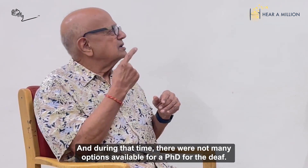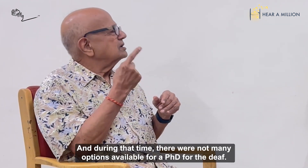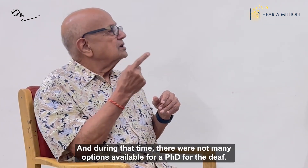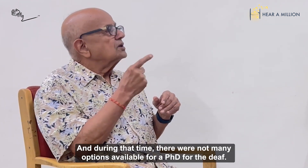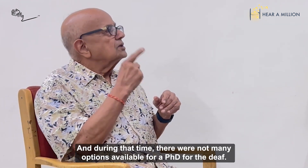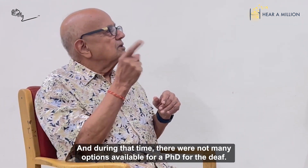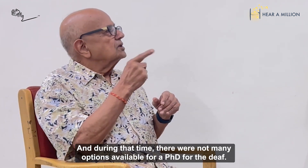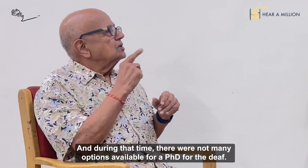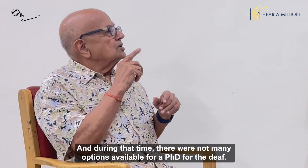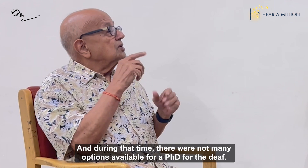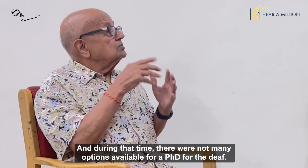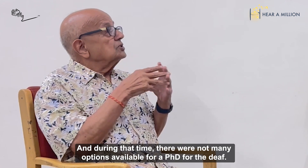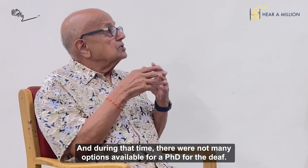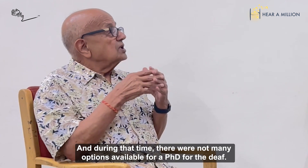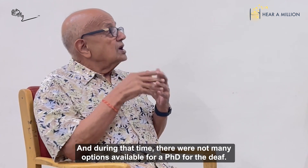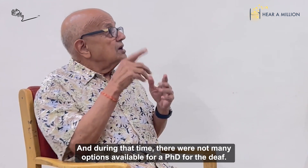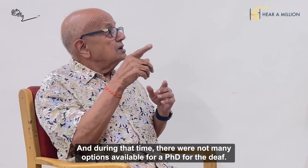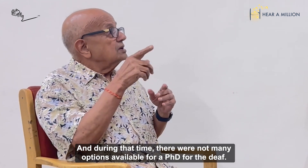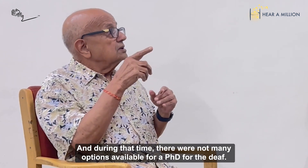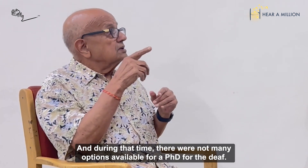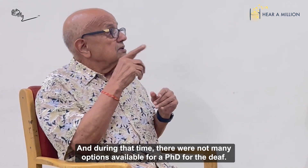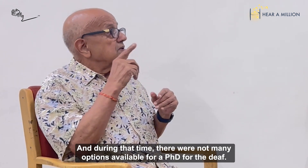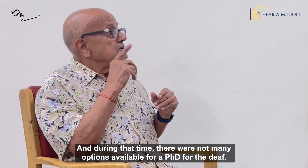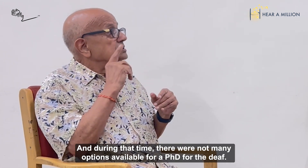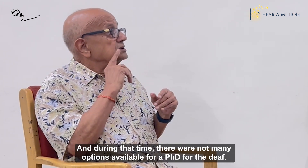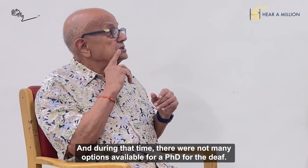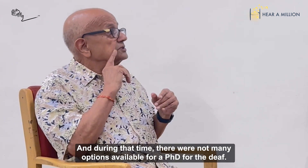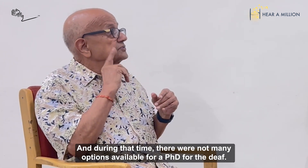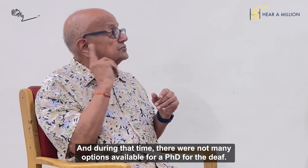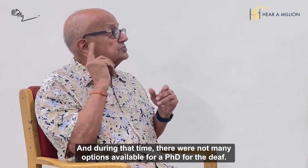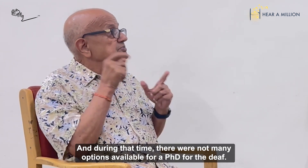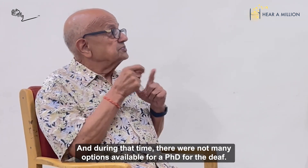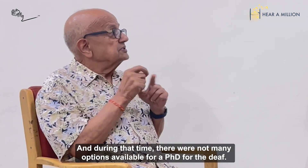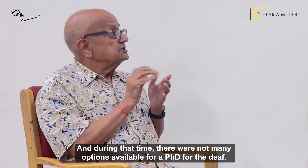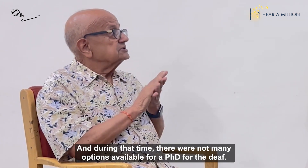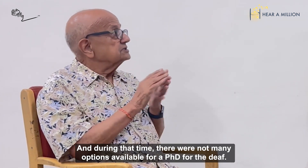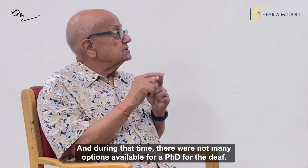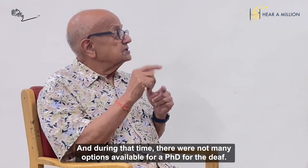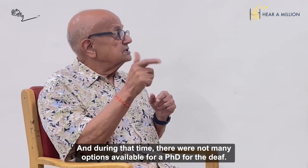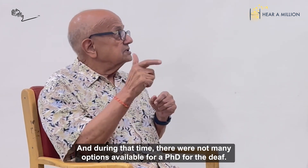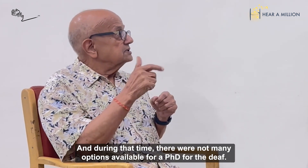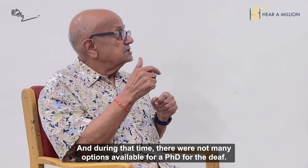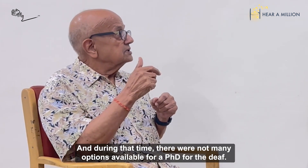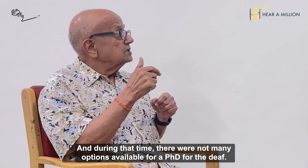And during that time, there were not many options available for a PhD for the deaf.